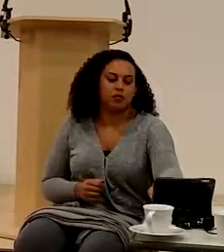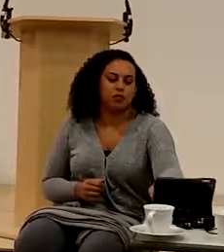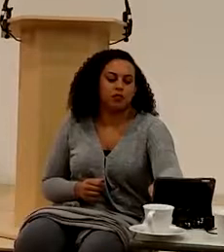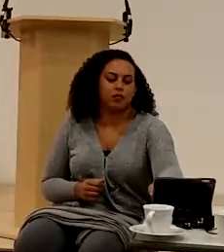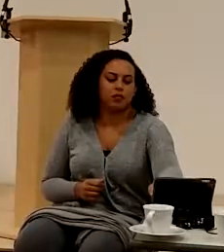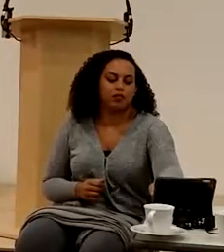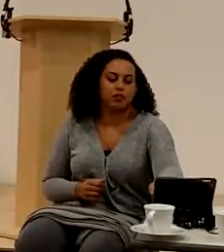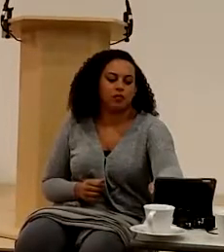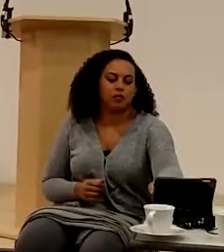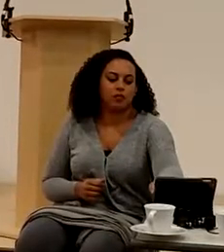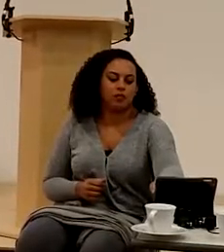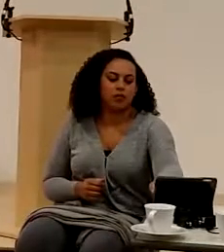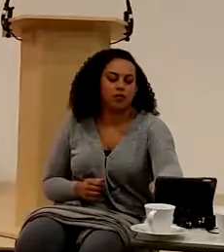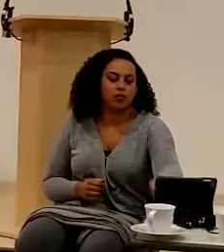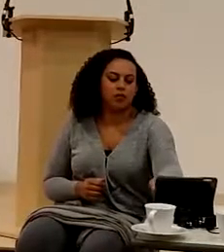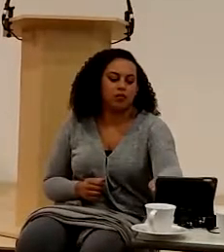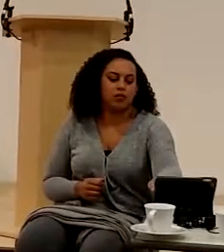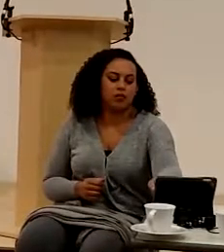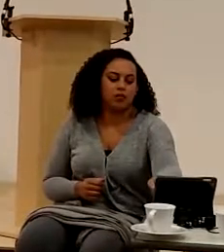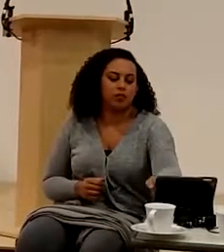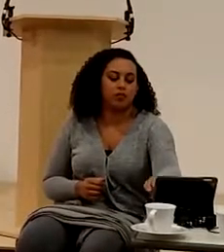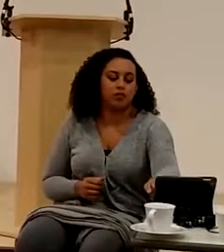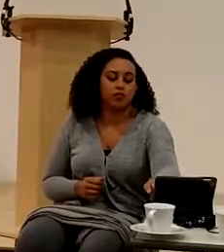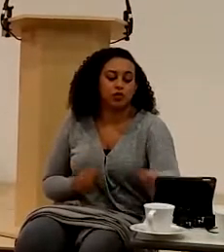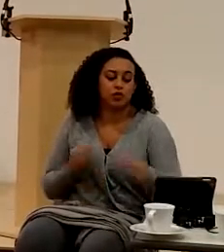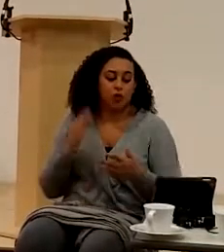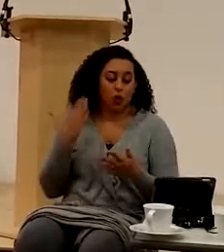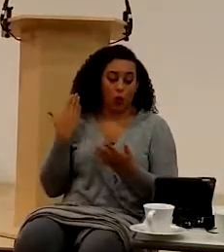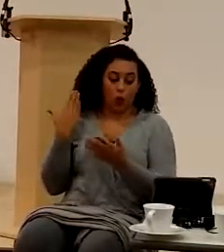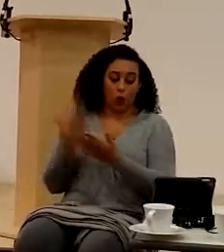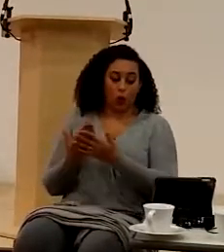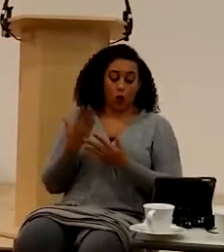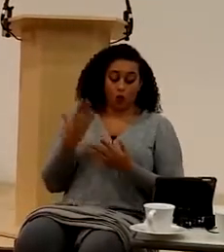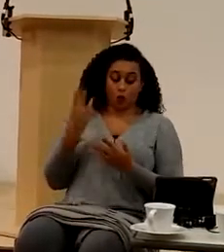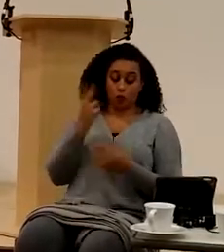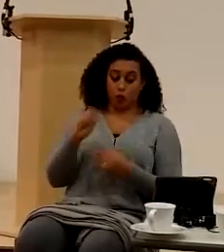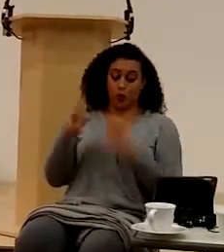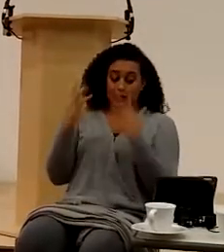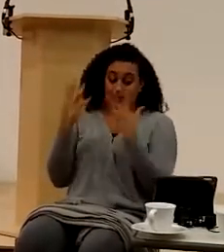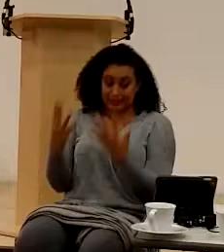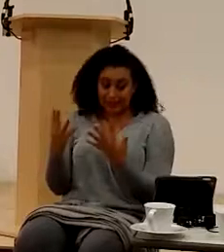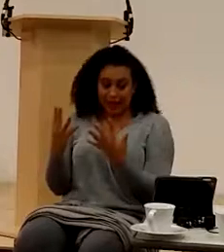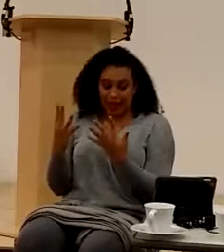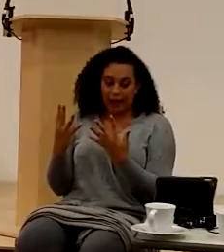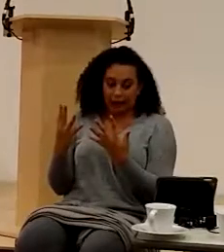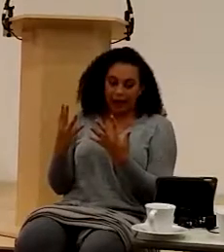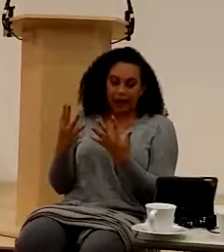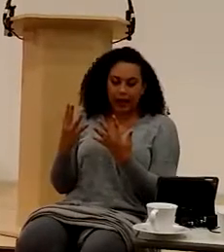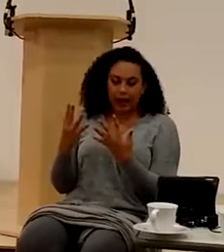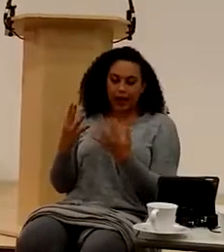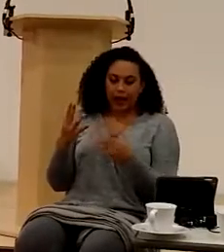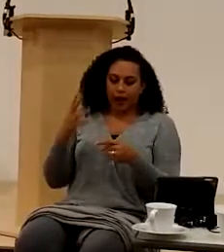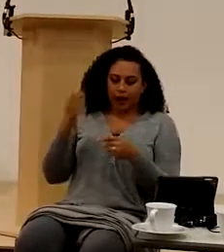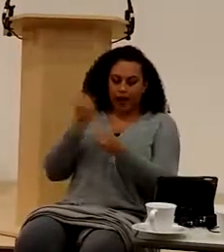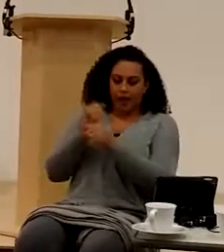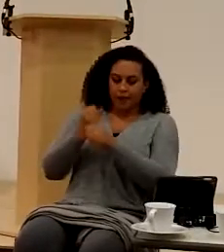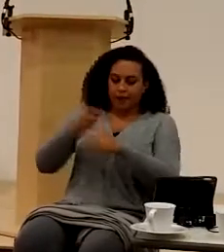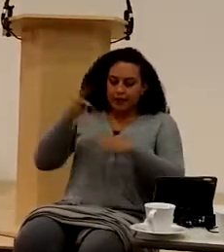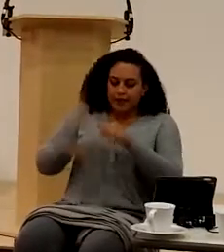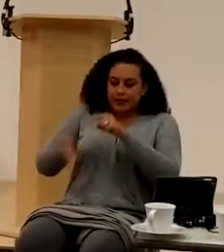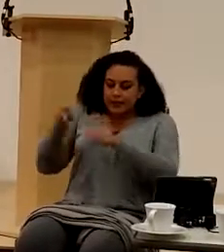And of course, since 2010, we've been involved in a resistance